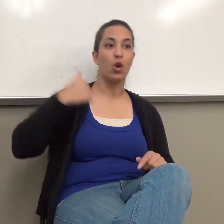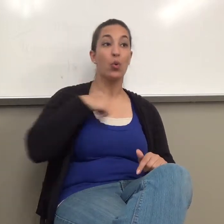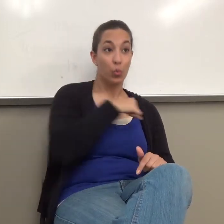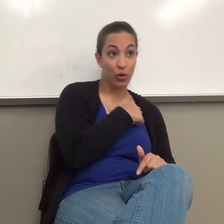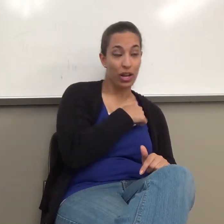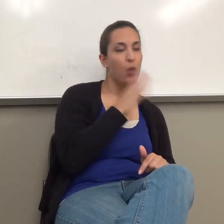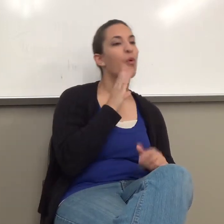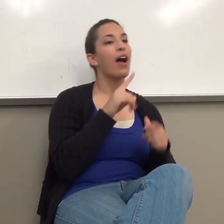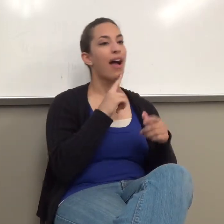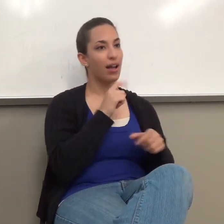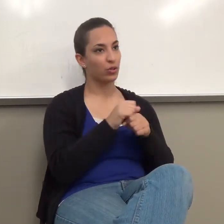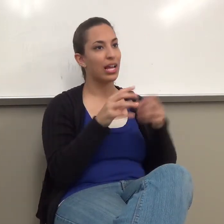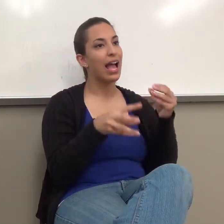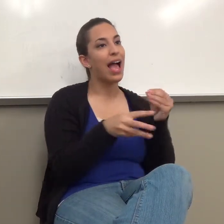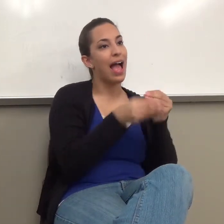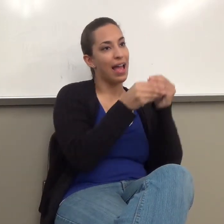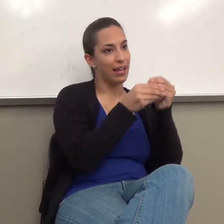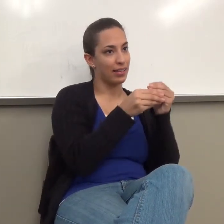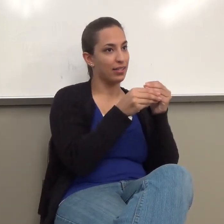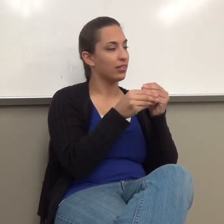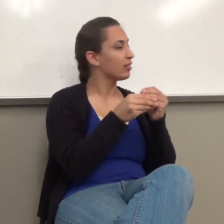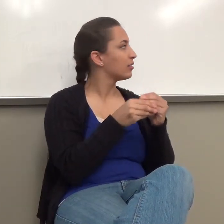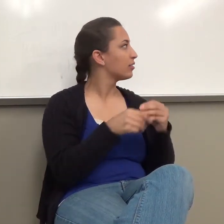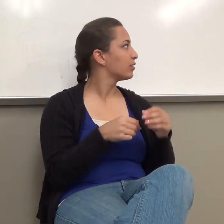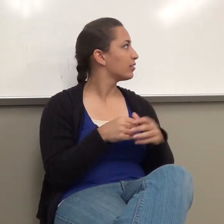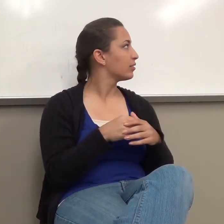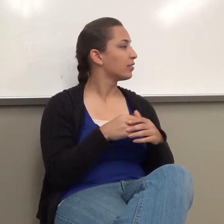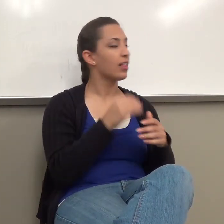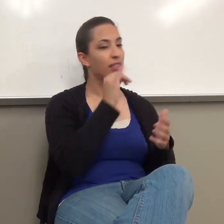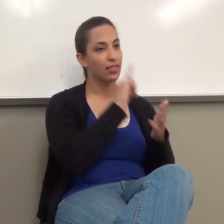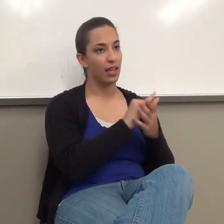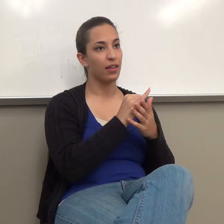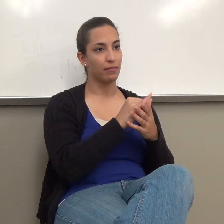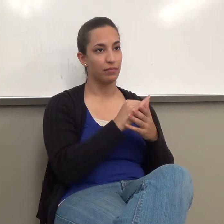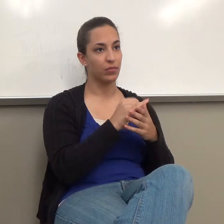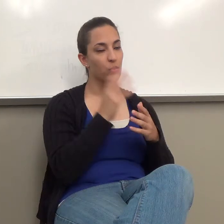thesis statement. Okay? So this is